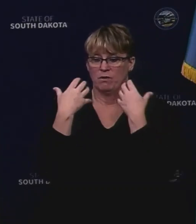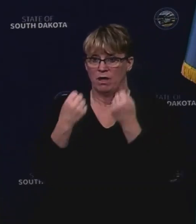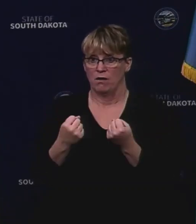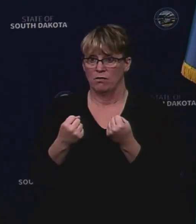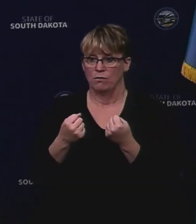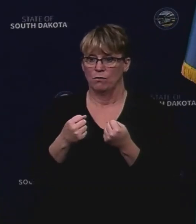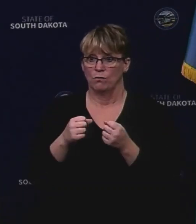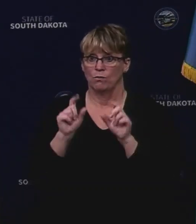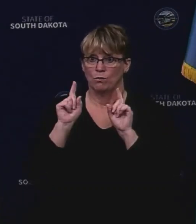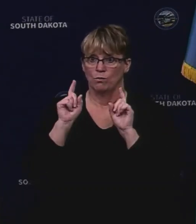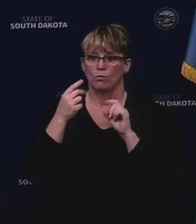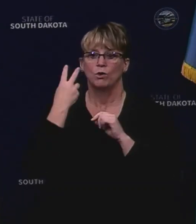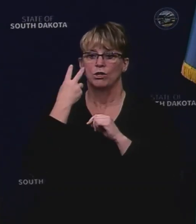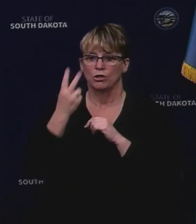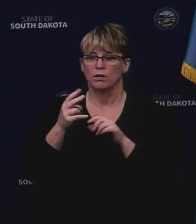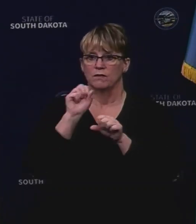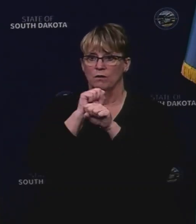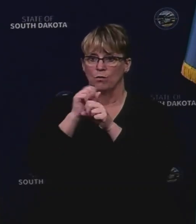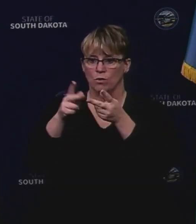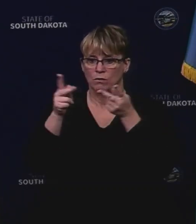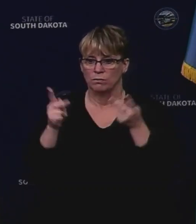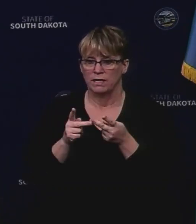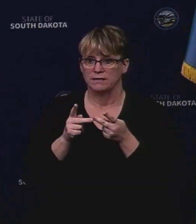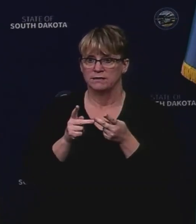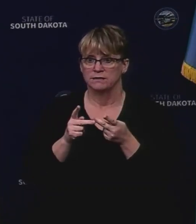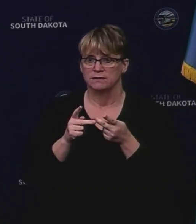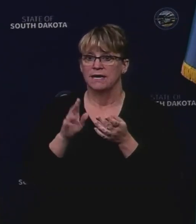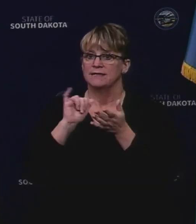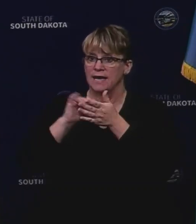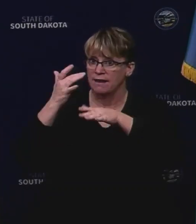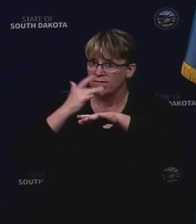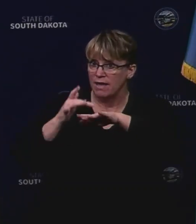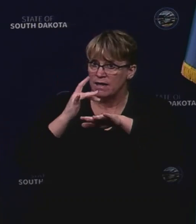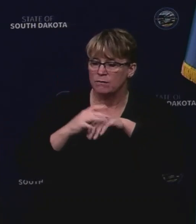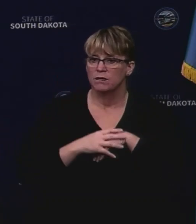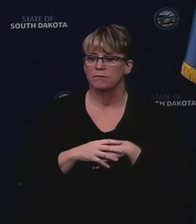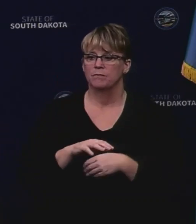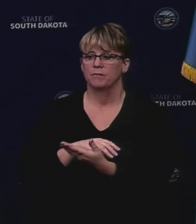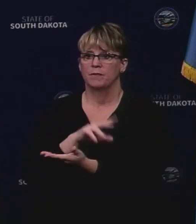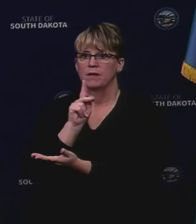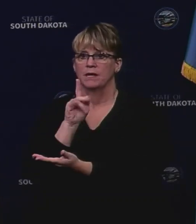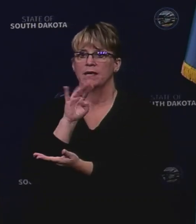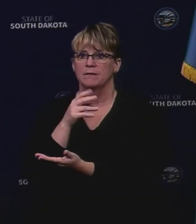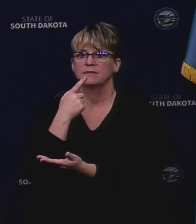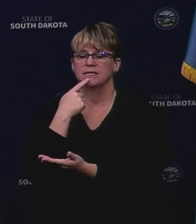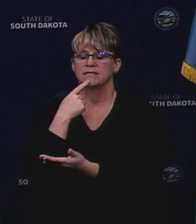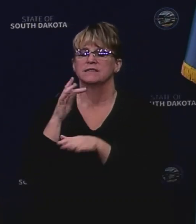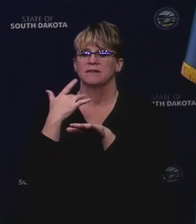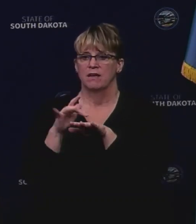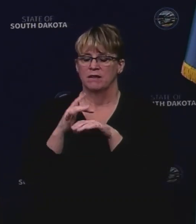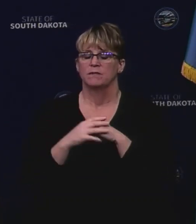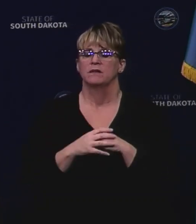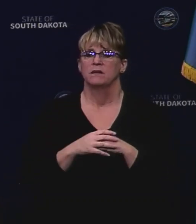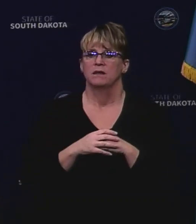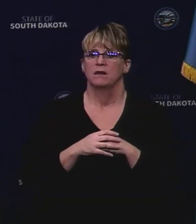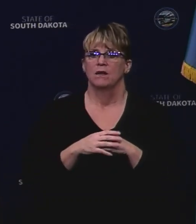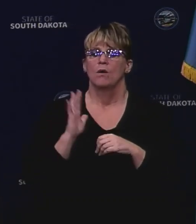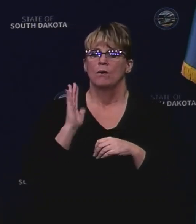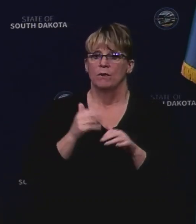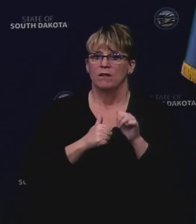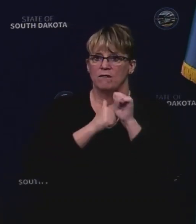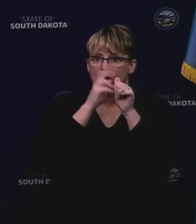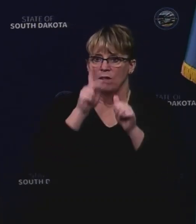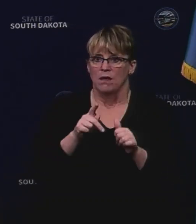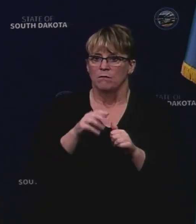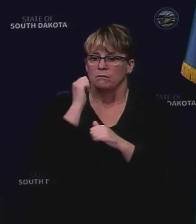at the workplace and check up on that. Is that available, or is that is available, and we follow up on a daily basis